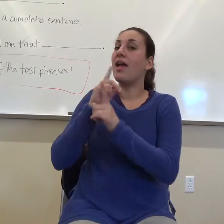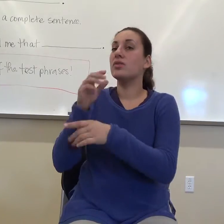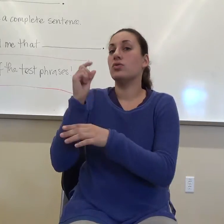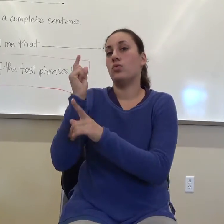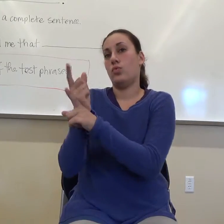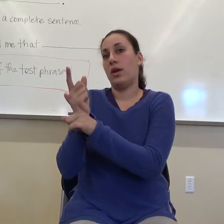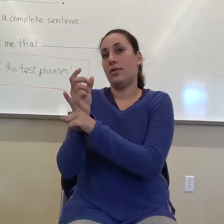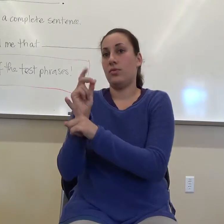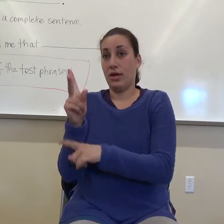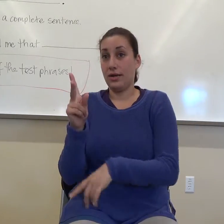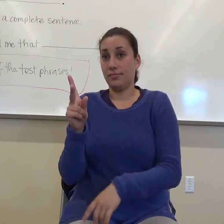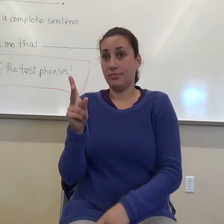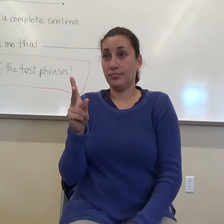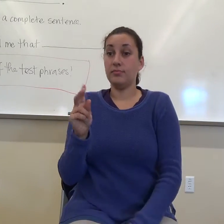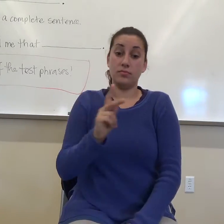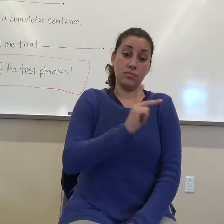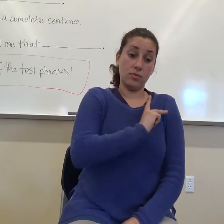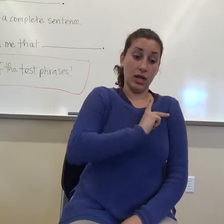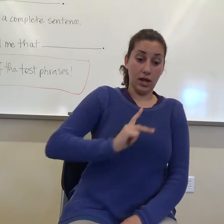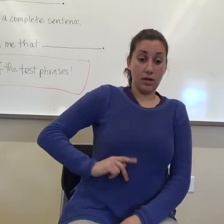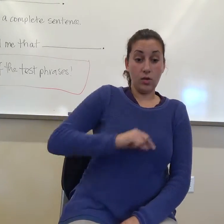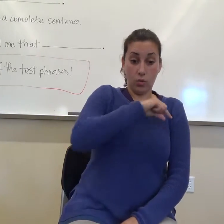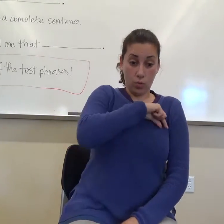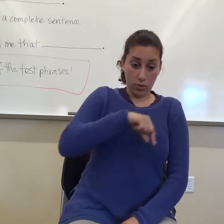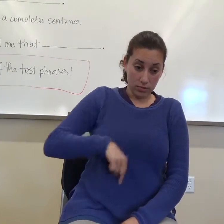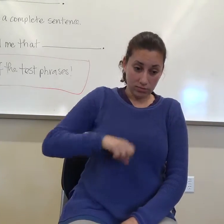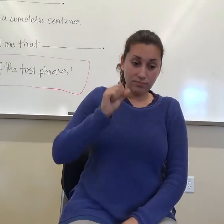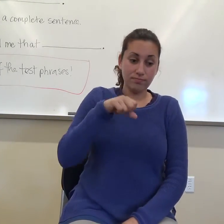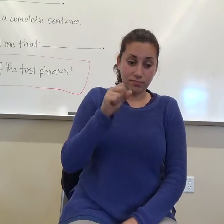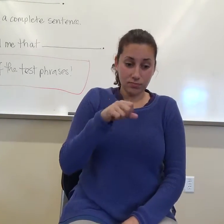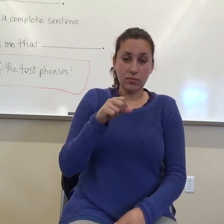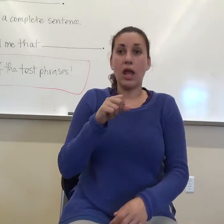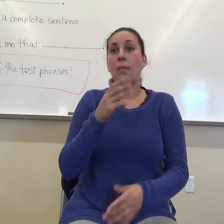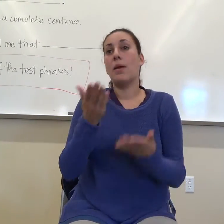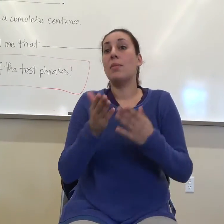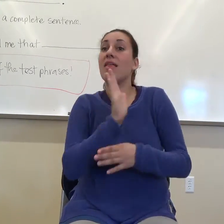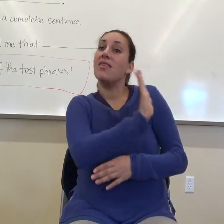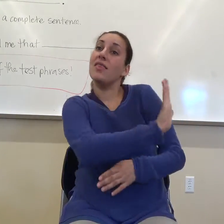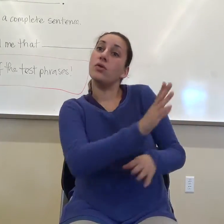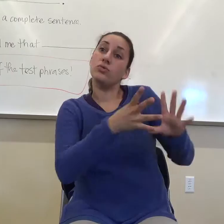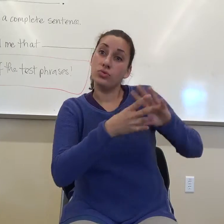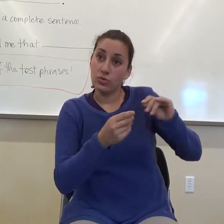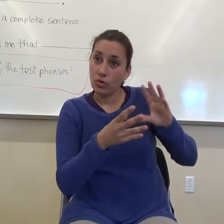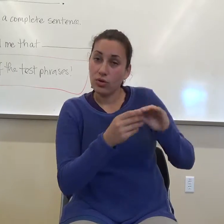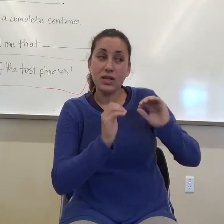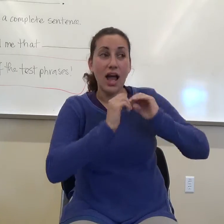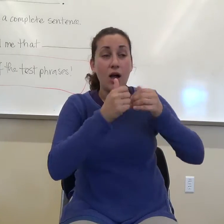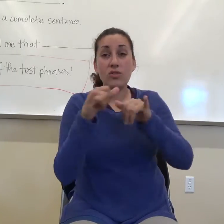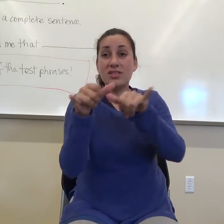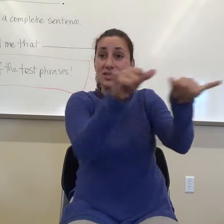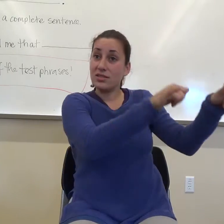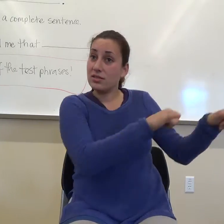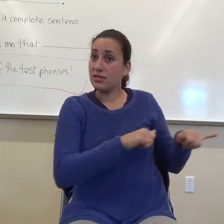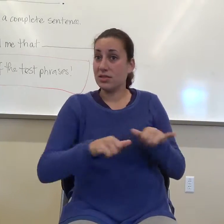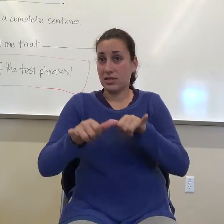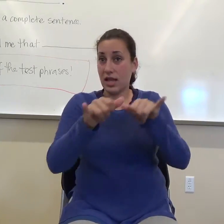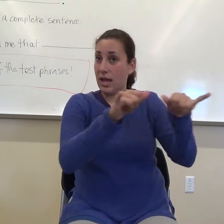King Solomon and Queen Sheba and their stories, the similarities in their